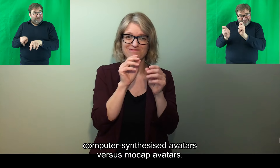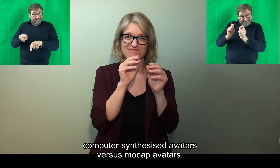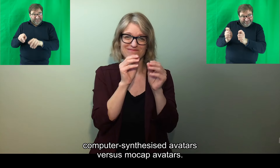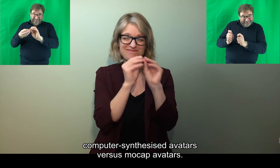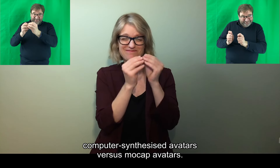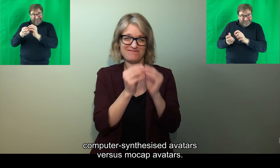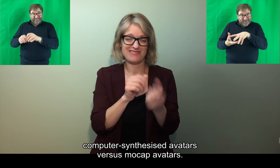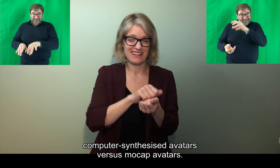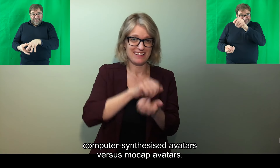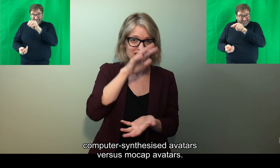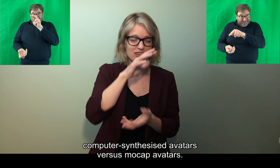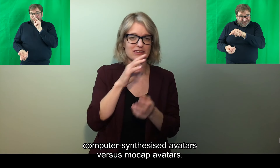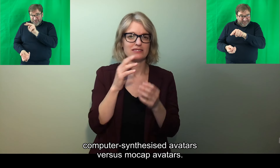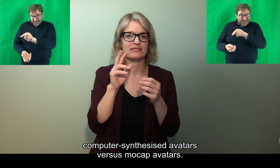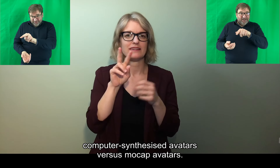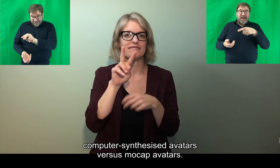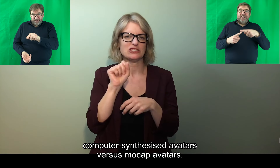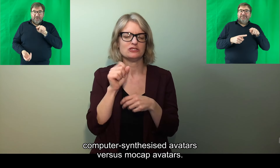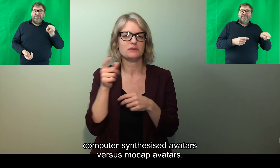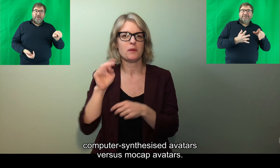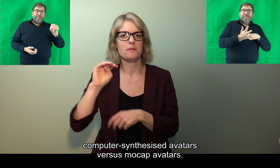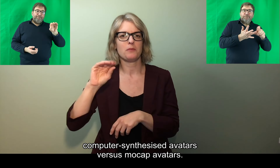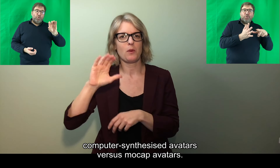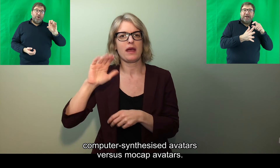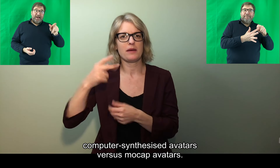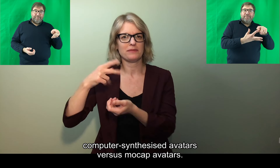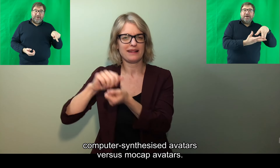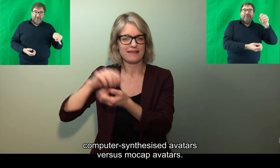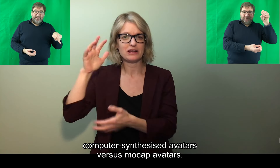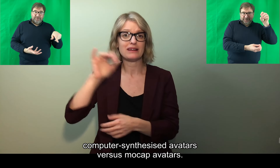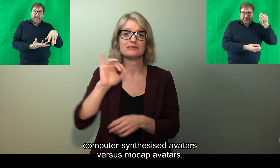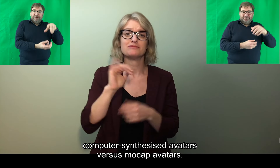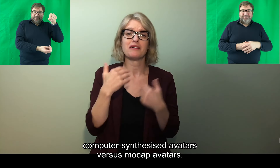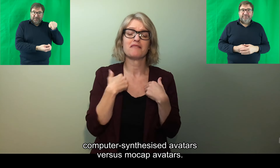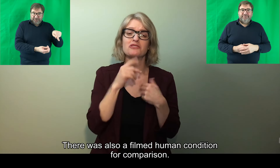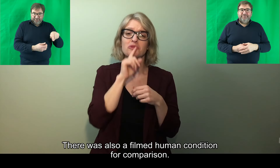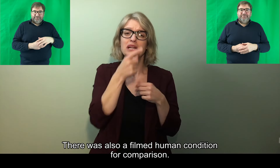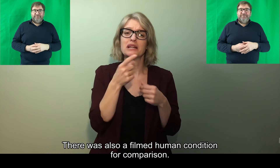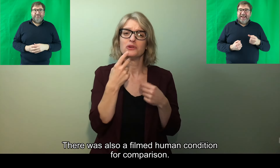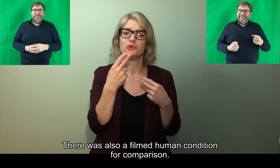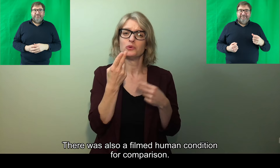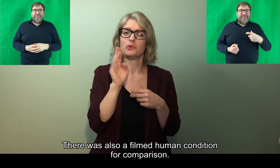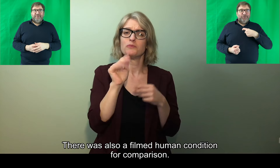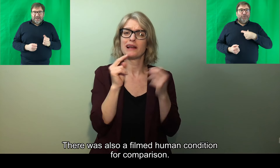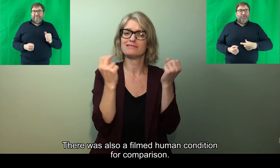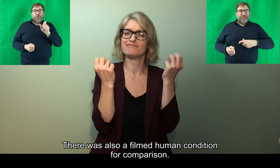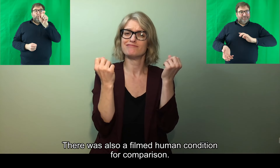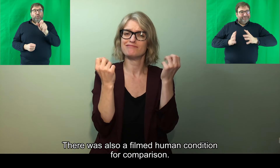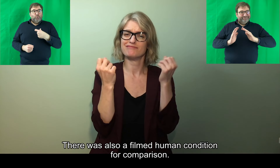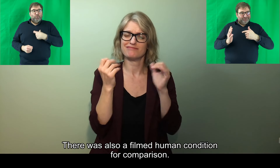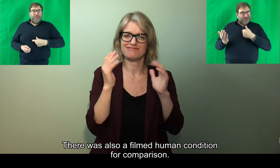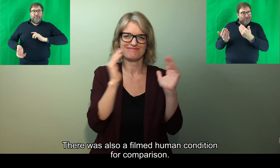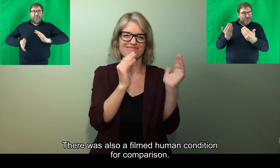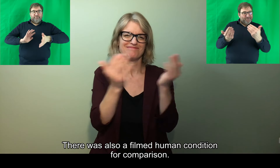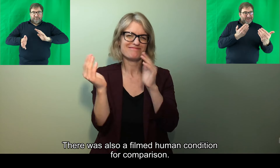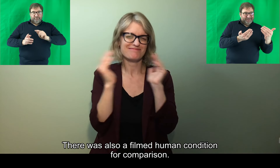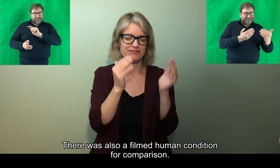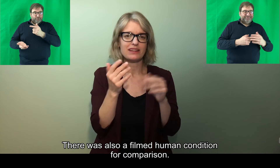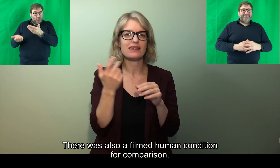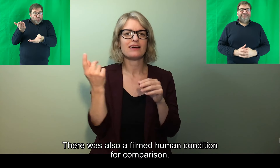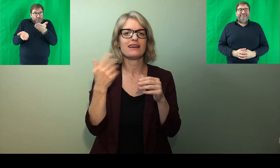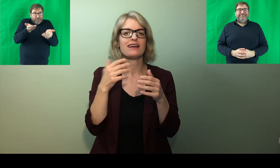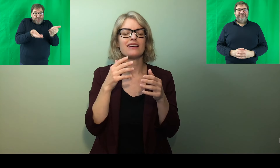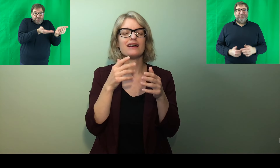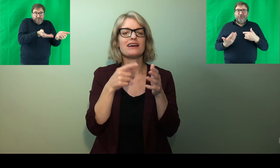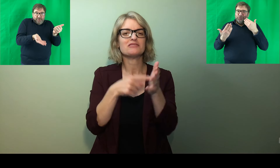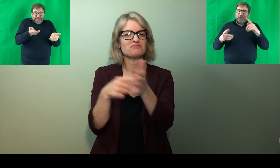Computer synthesized avatars versus mocap avatars. There was also a filmed human condition for